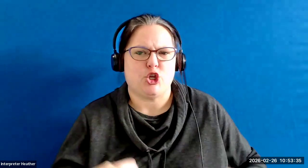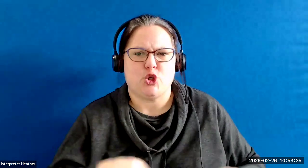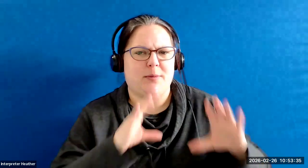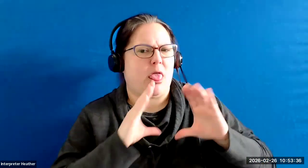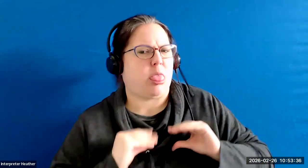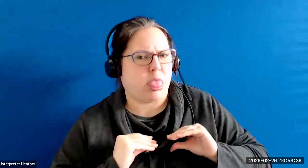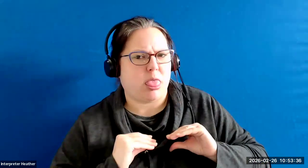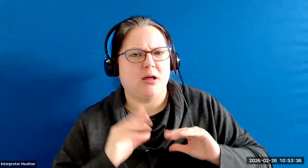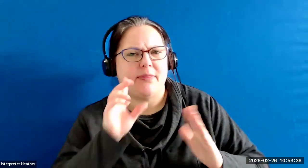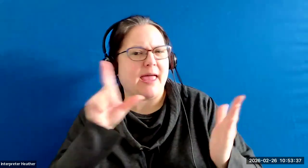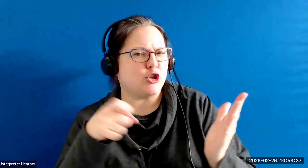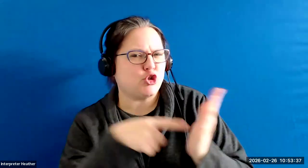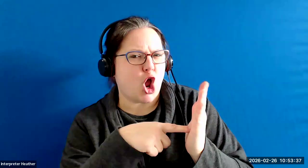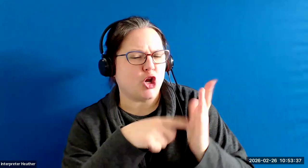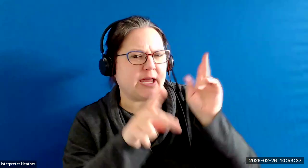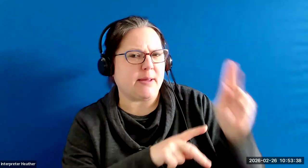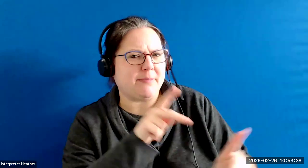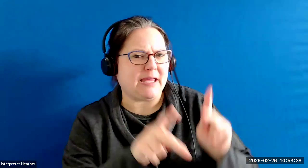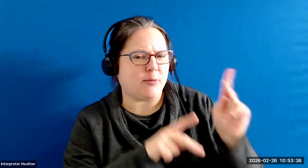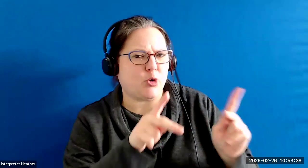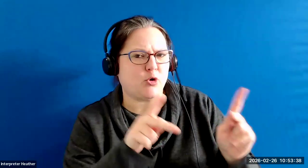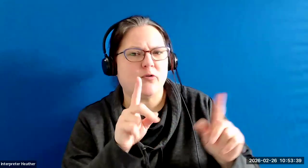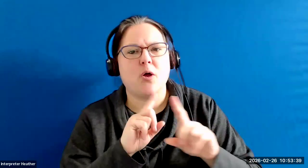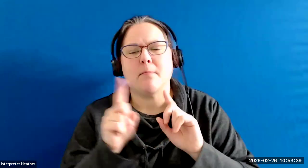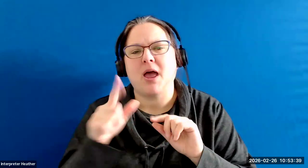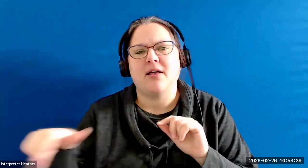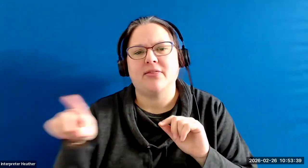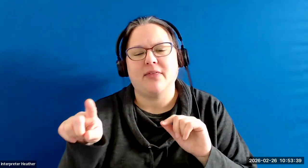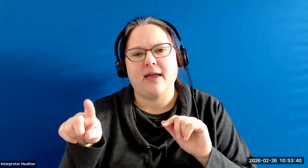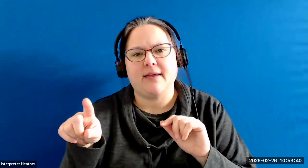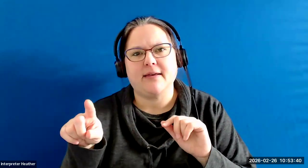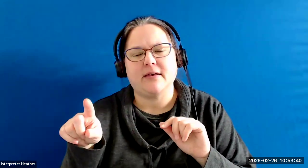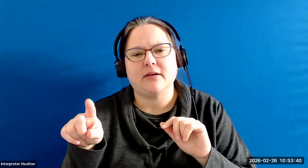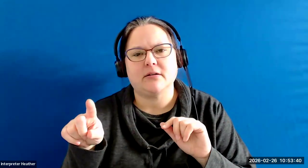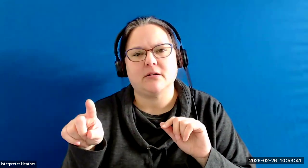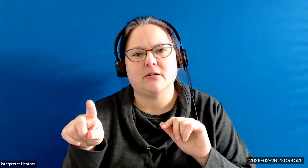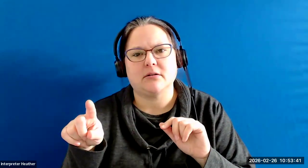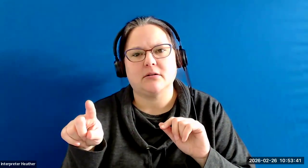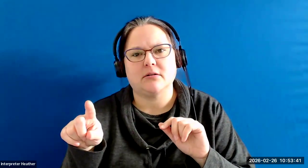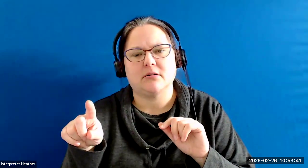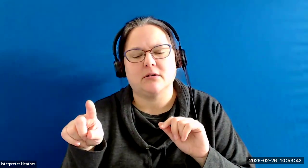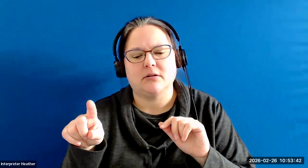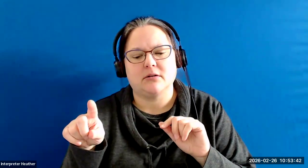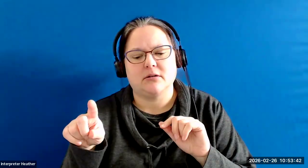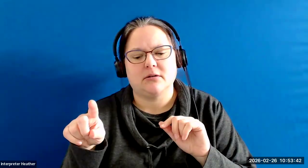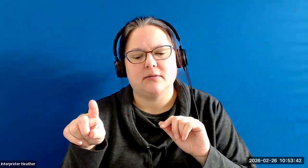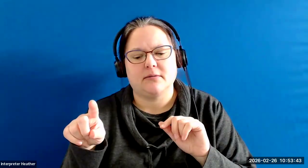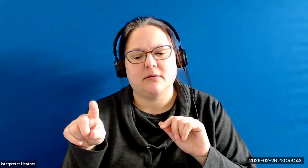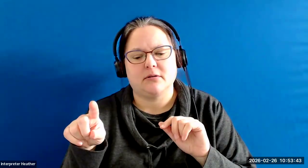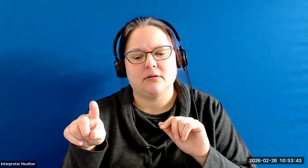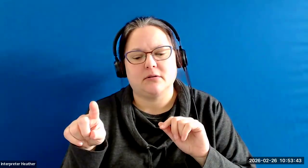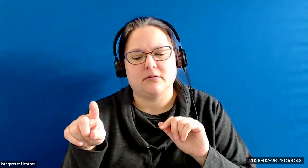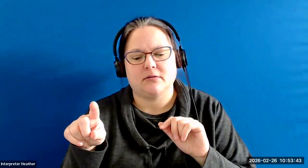targeted people, but they have specifically um, been withholding